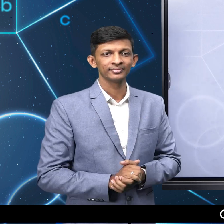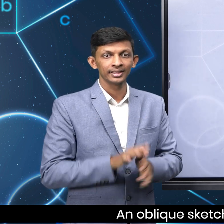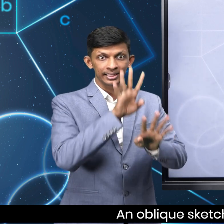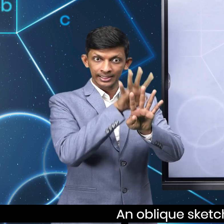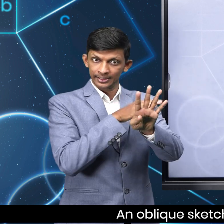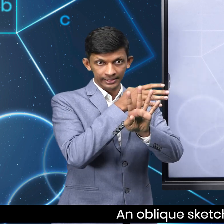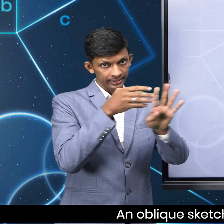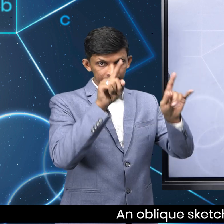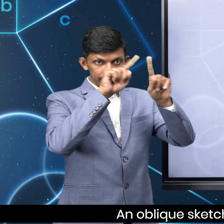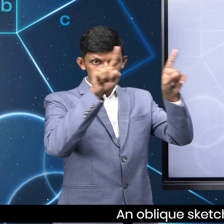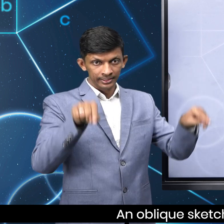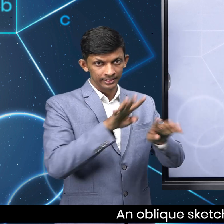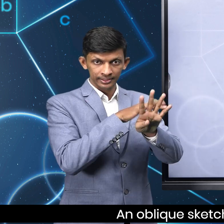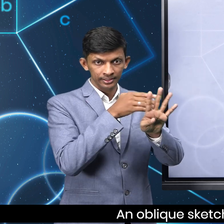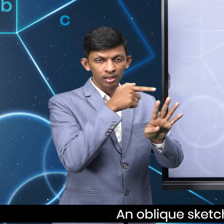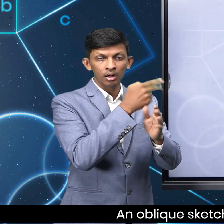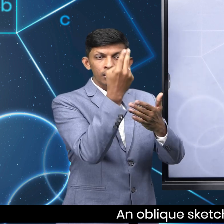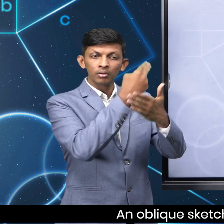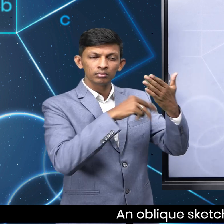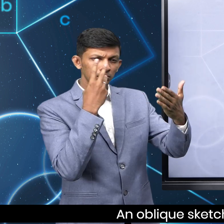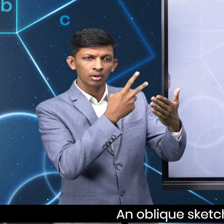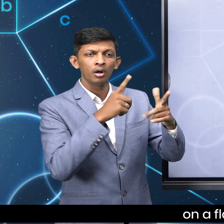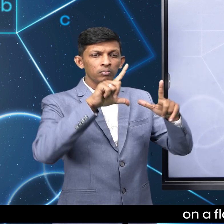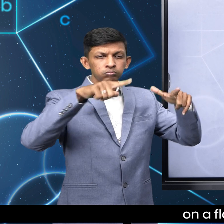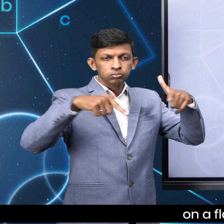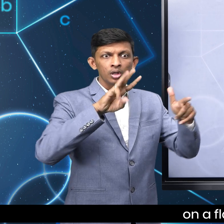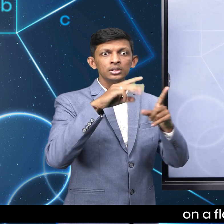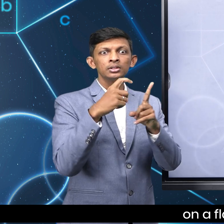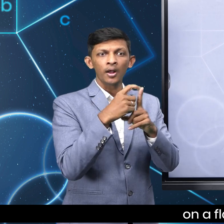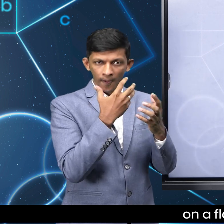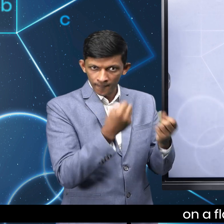An oblique sketch is a way of drawing a 3D object on a flat surface at an angle.